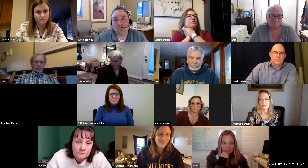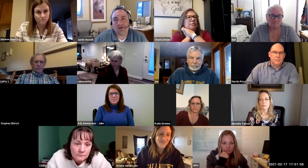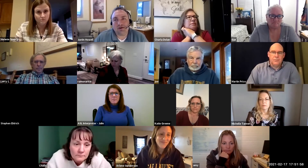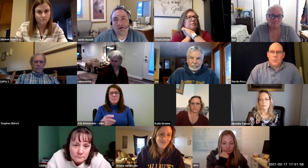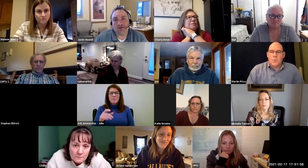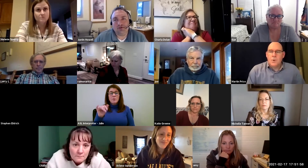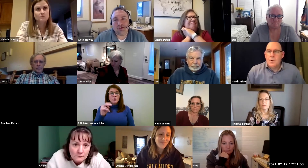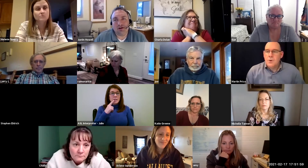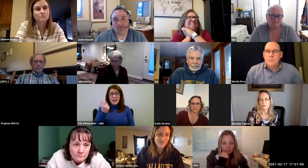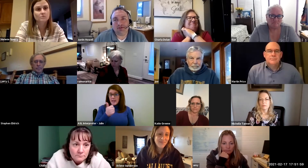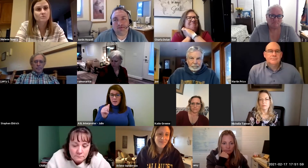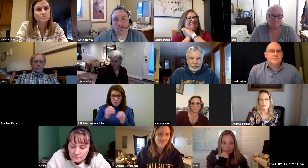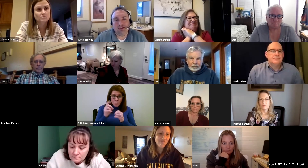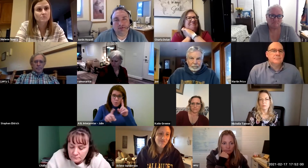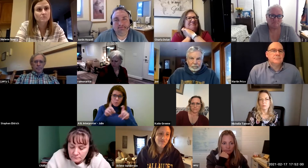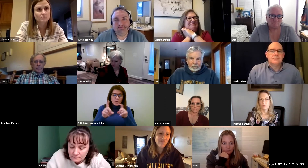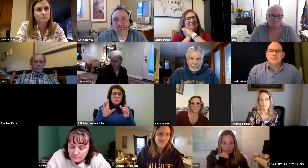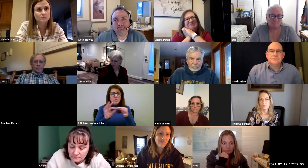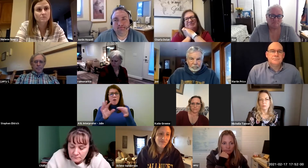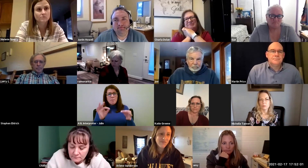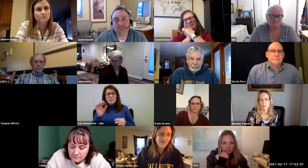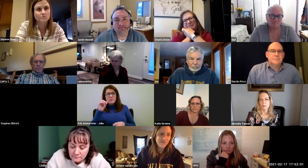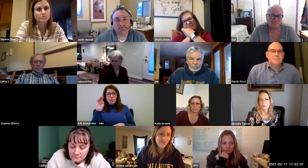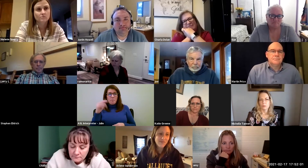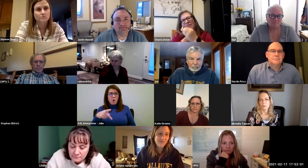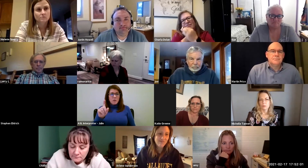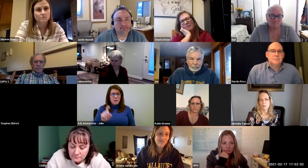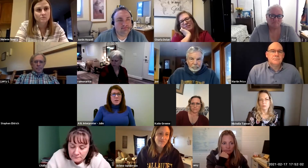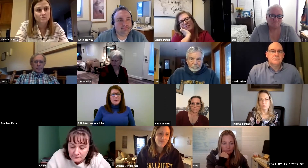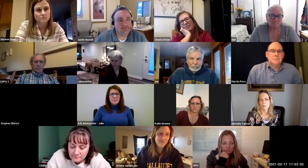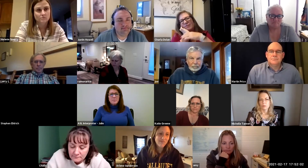Any other questions or comments for Martin?